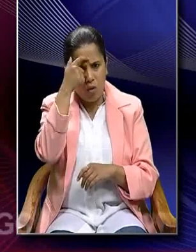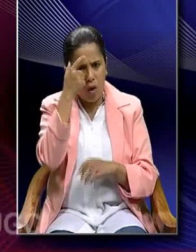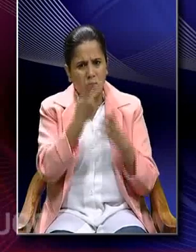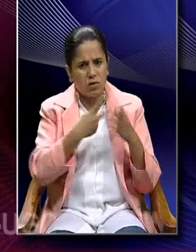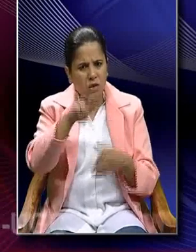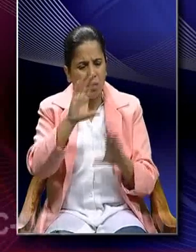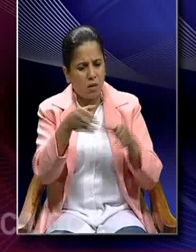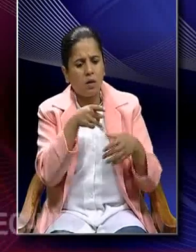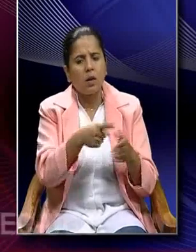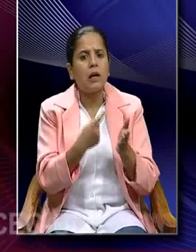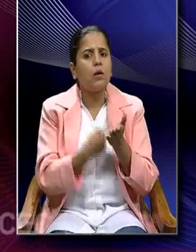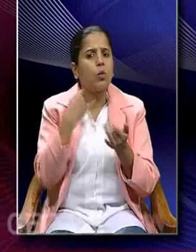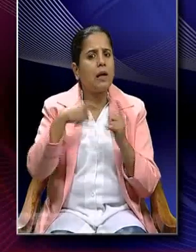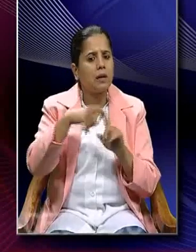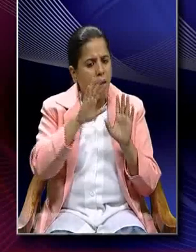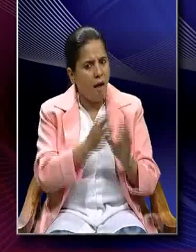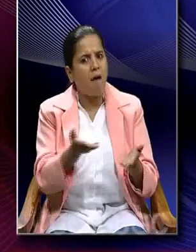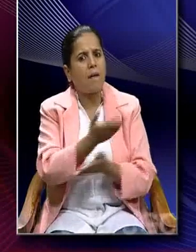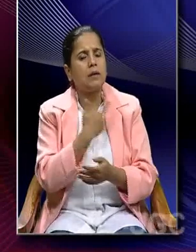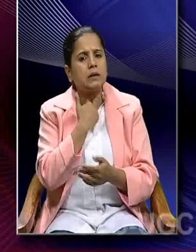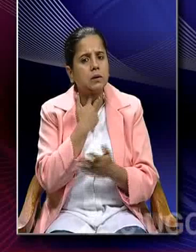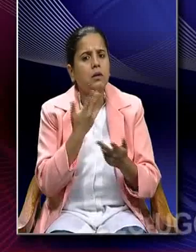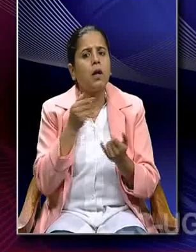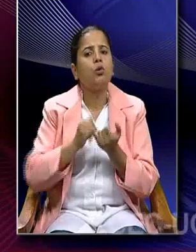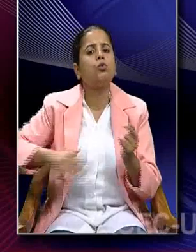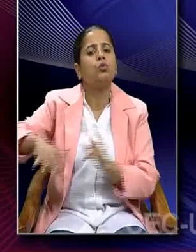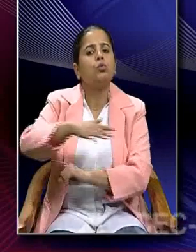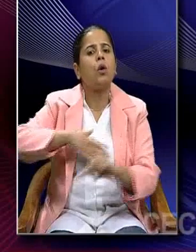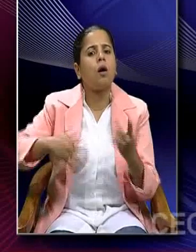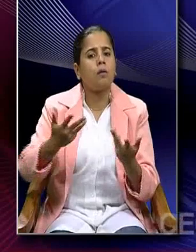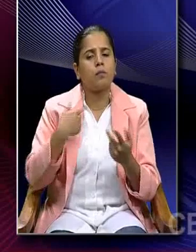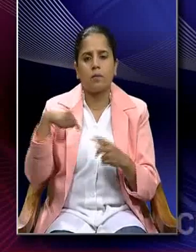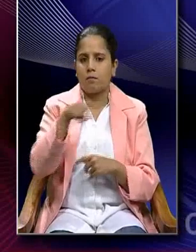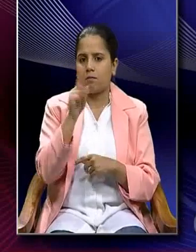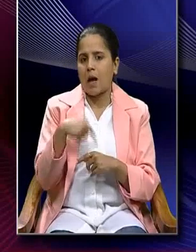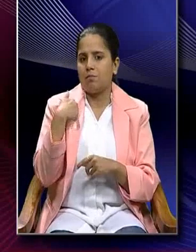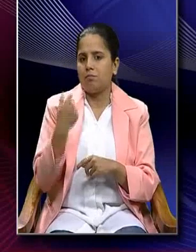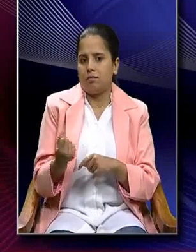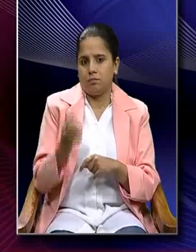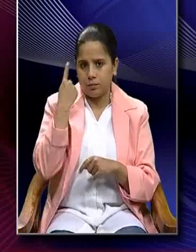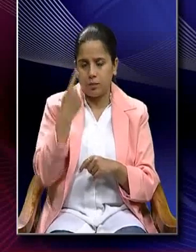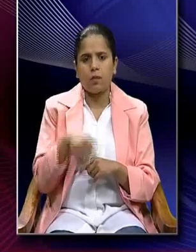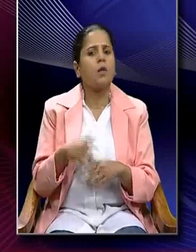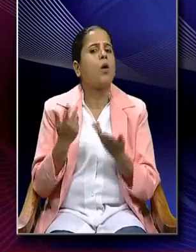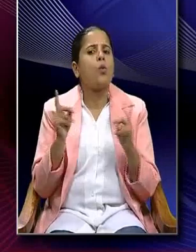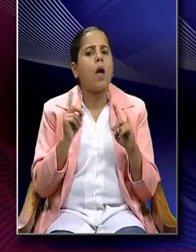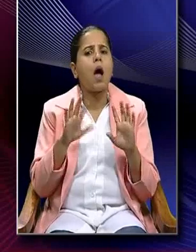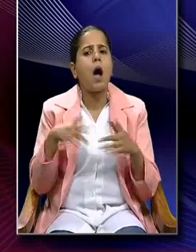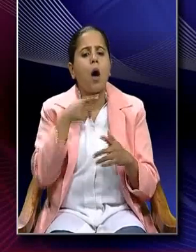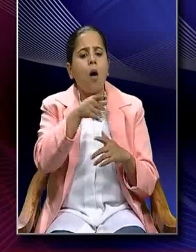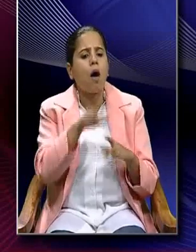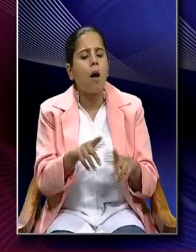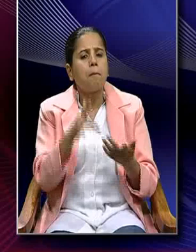the risks that a girl child has in society, we have to understand where is she